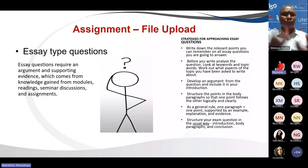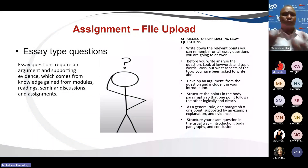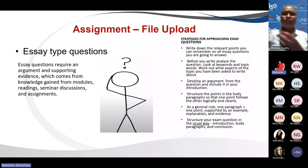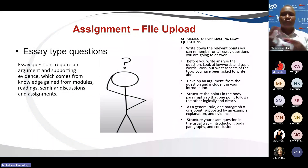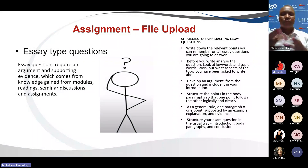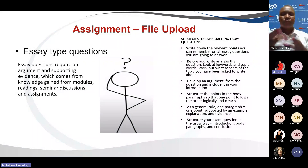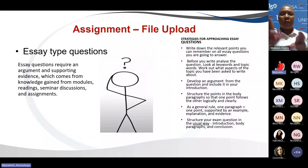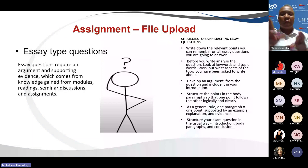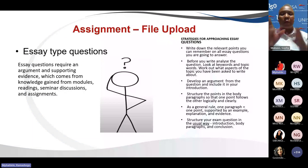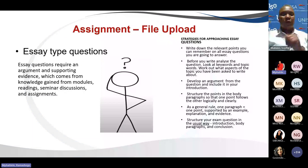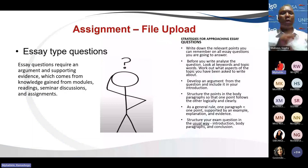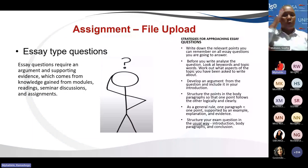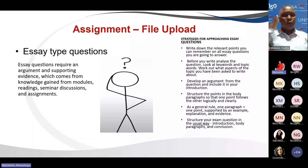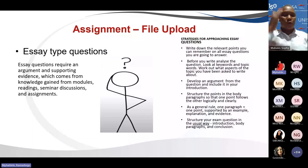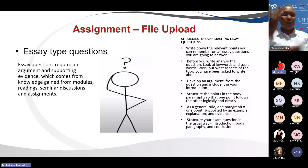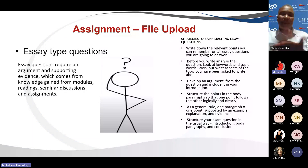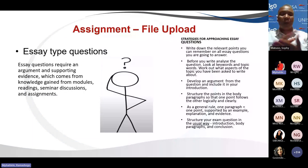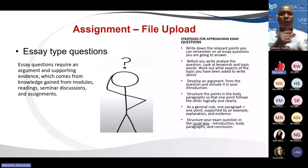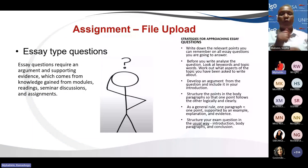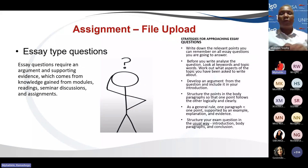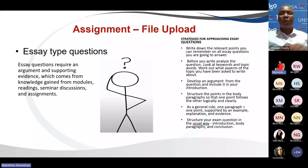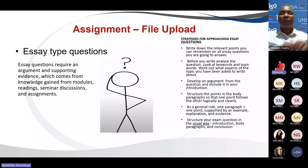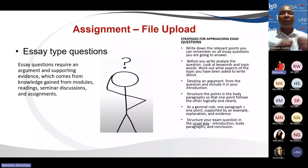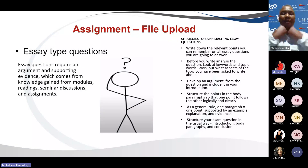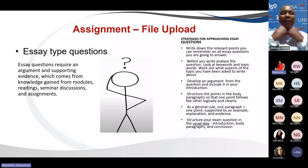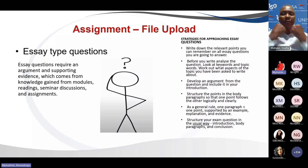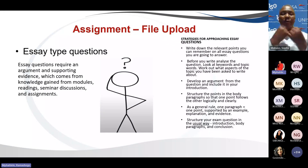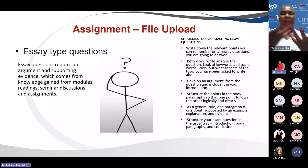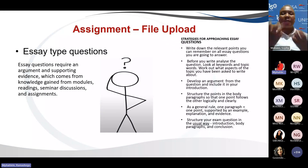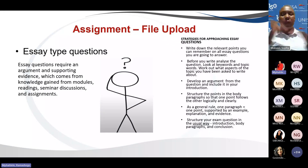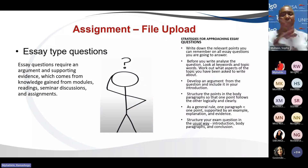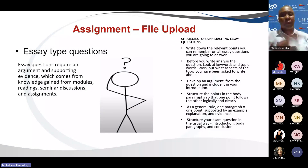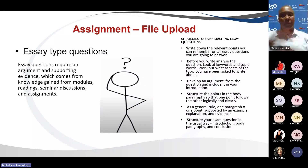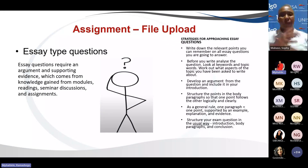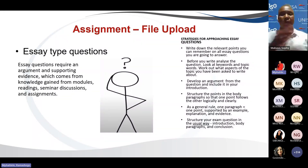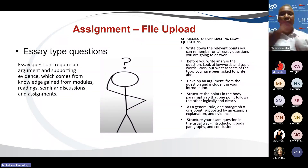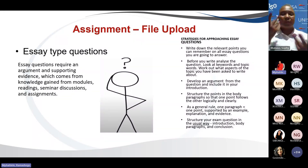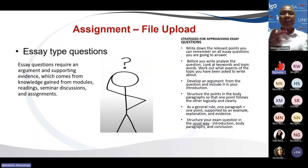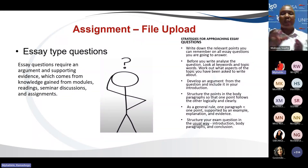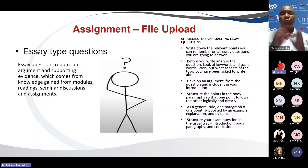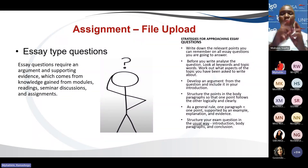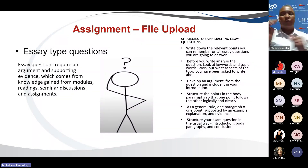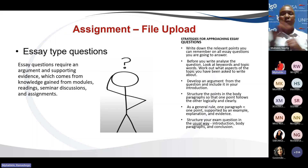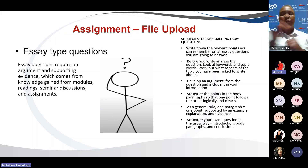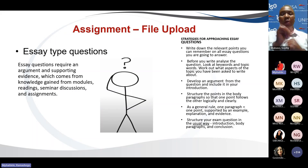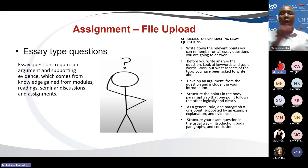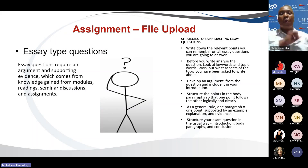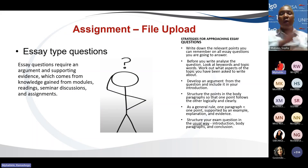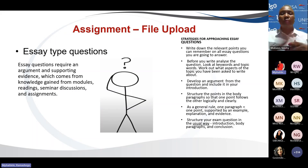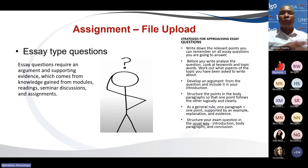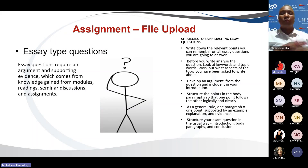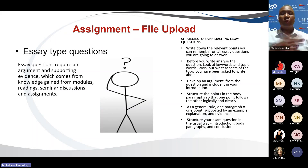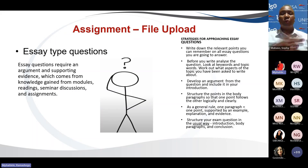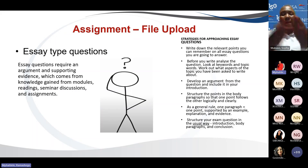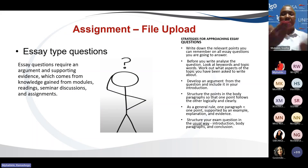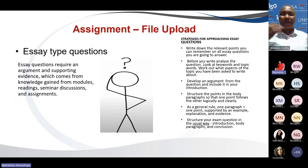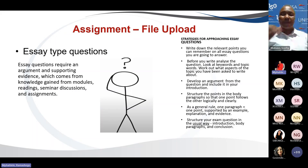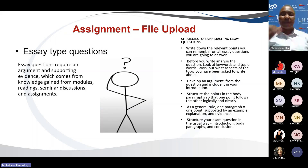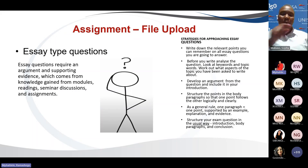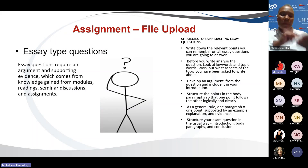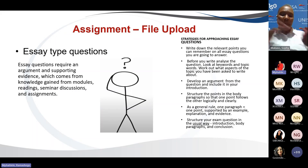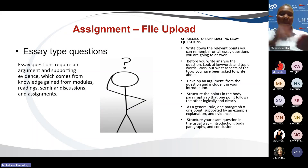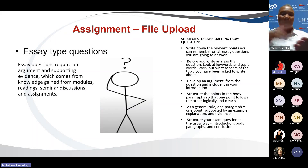we know some of the assignments right now, you haven't received feedback now because maybe they are still marking.